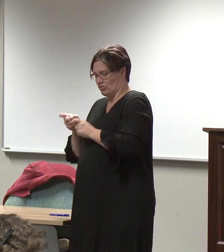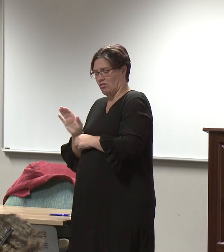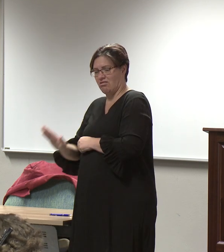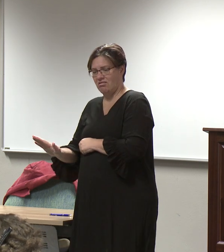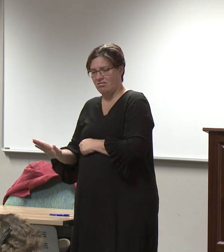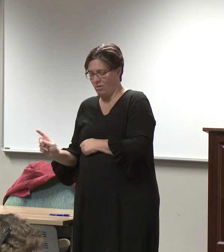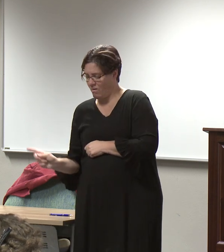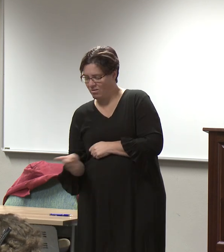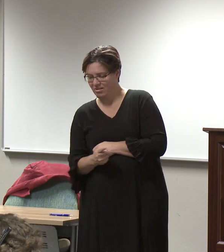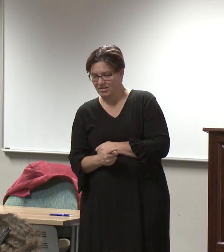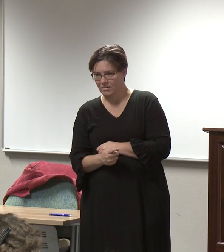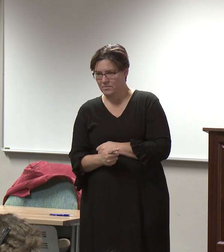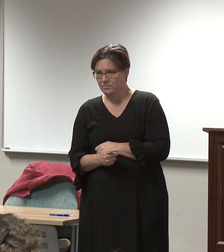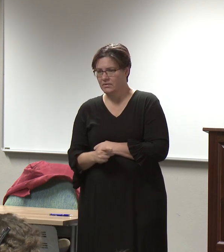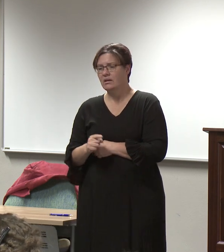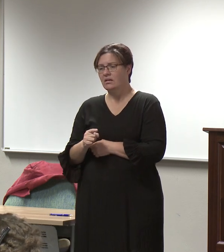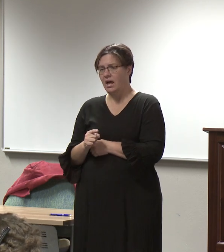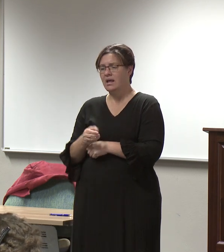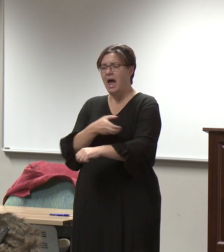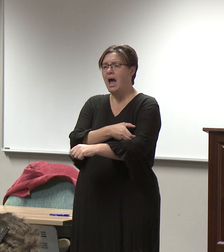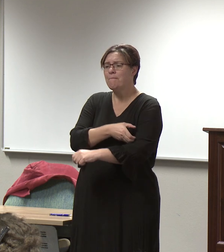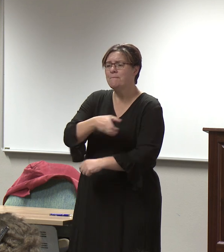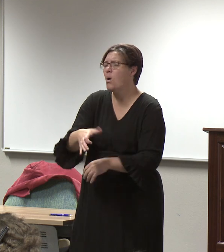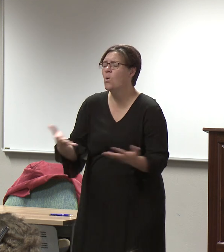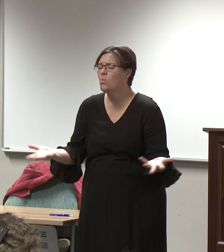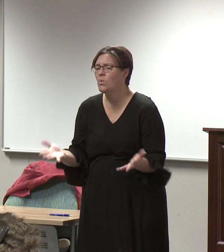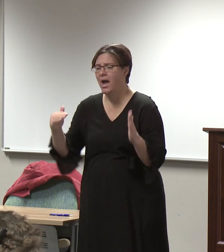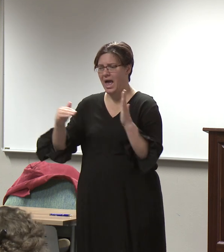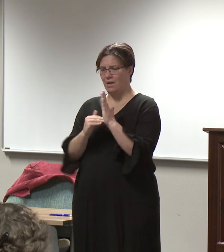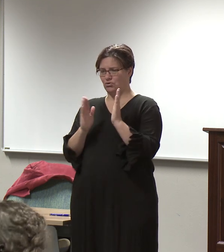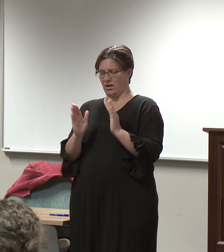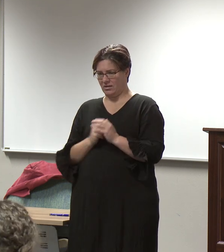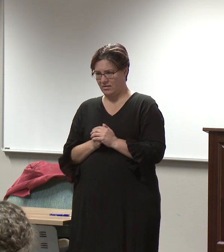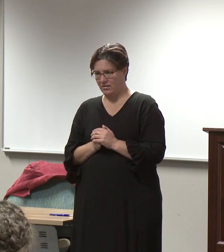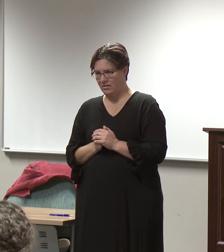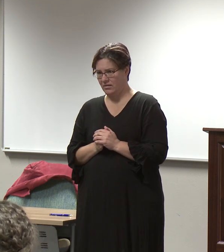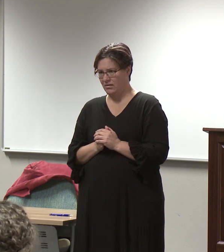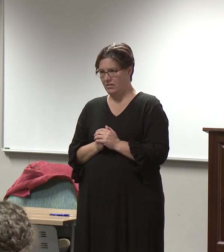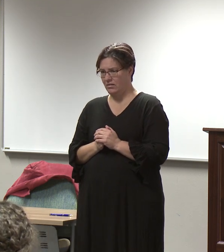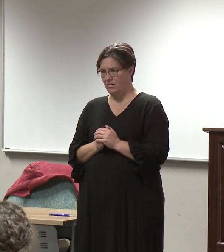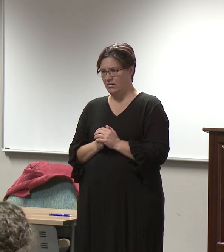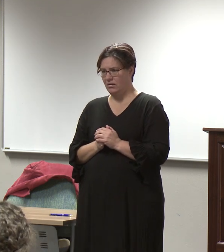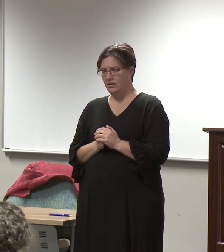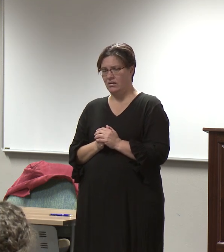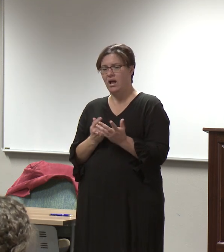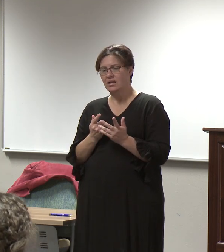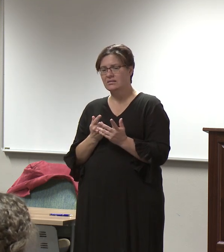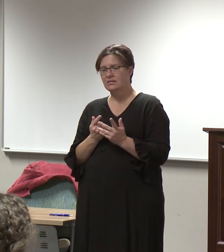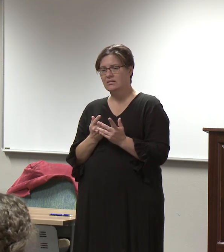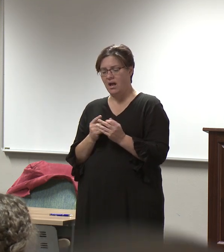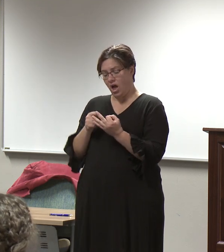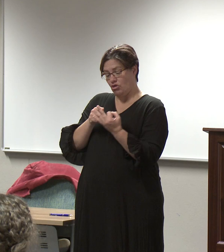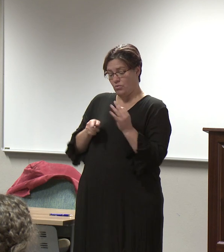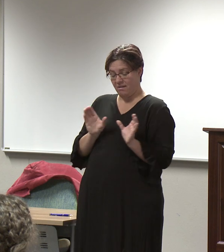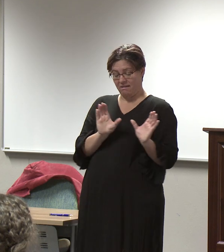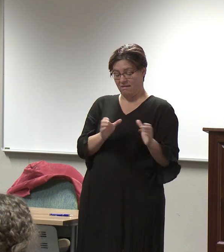why the power is abstract, because it is really more and more hidden behind these three